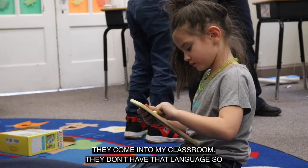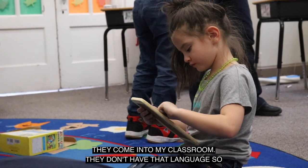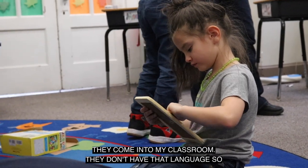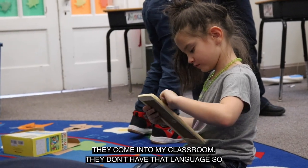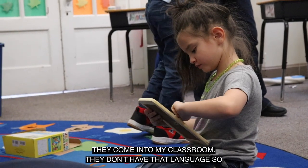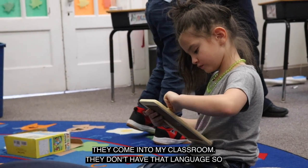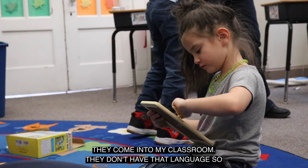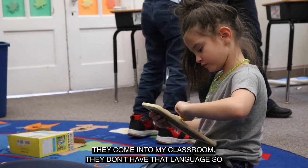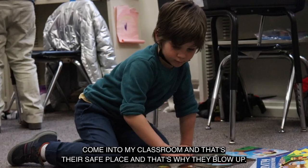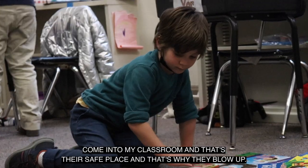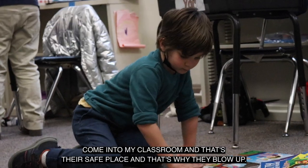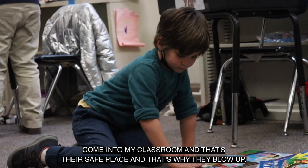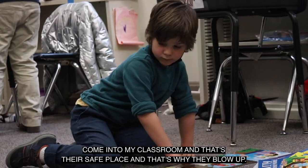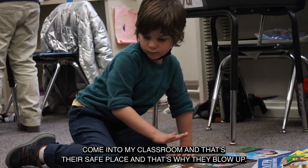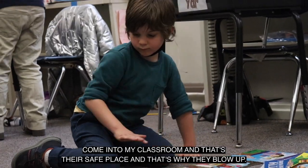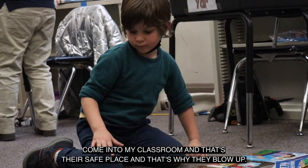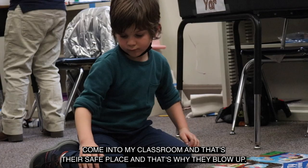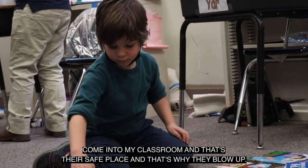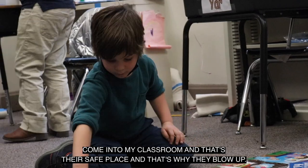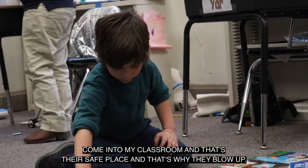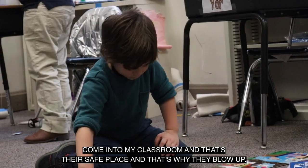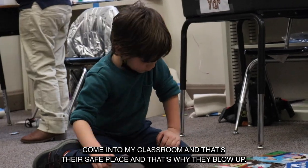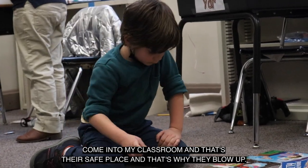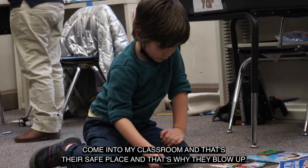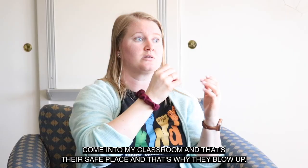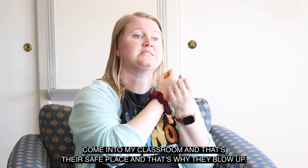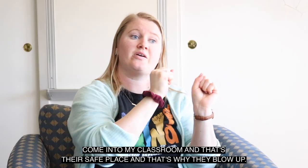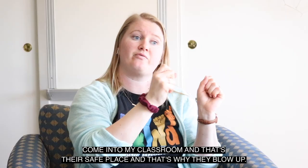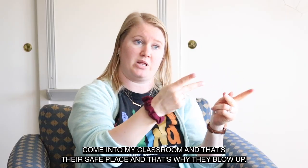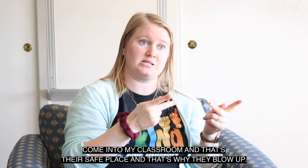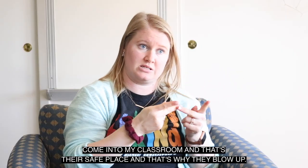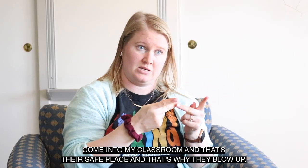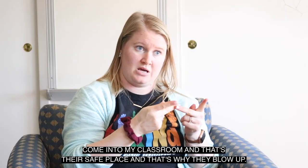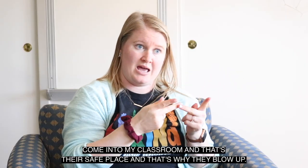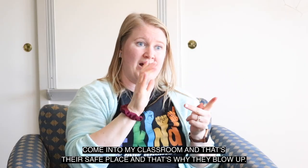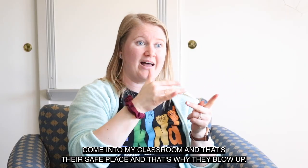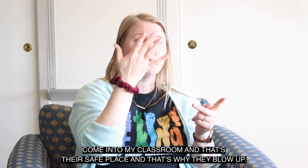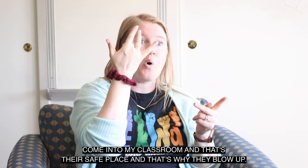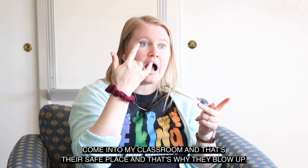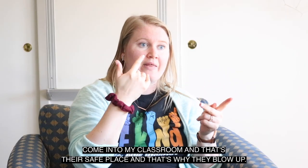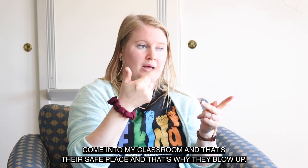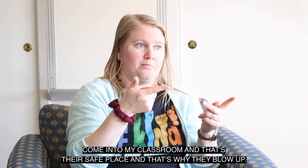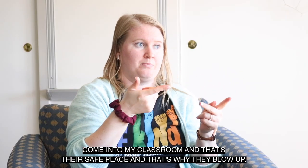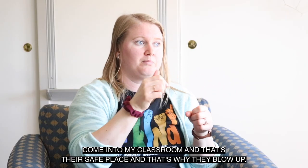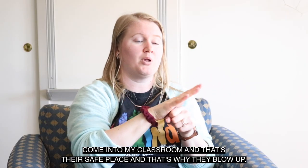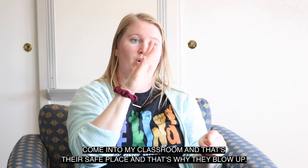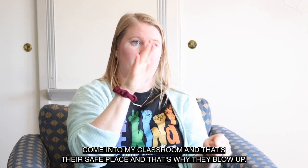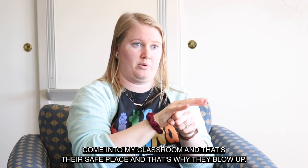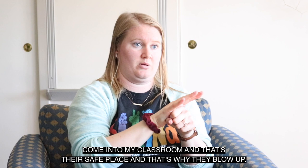don't have that language, so they come into my classroom and that's their safe place. And that's why they blow up. They